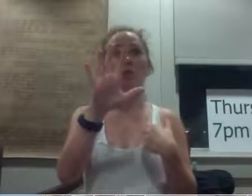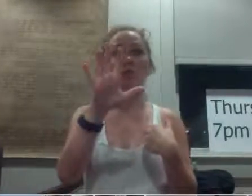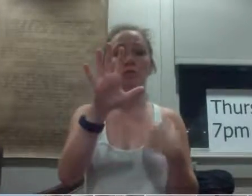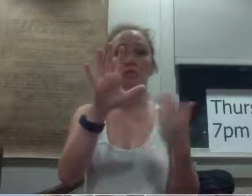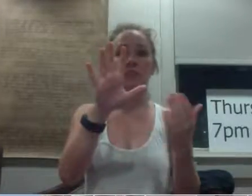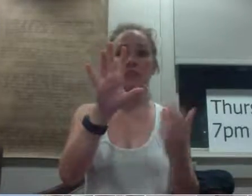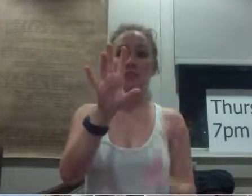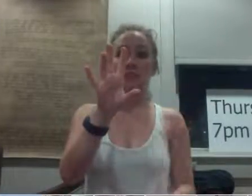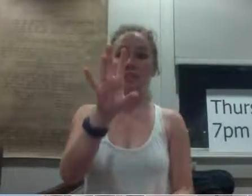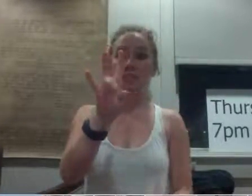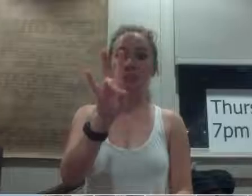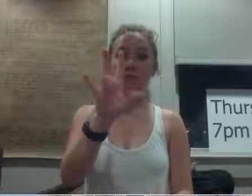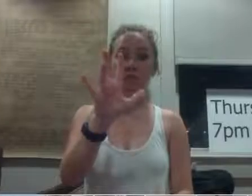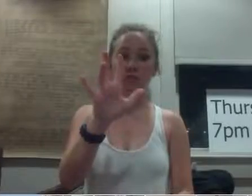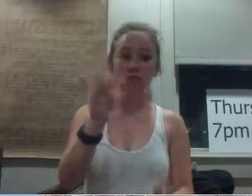The body has around